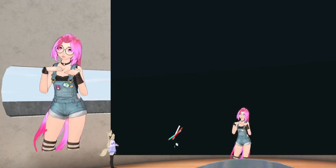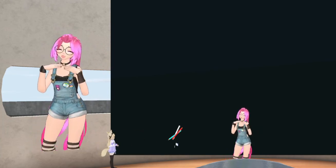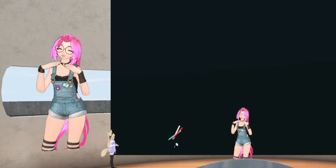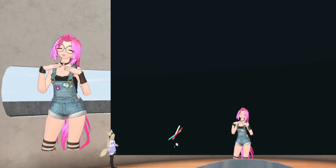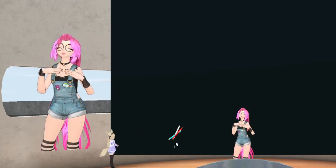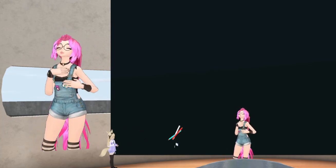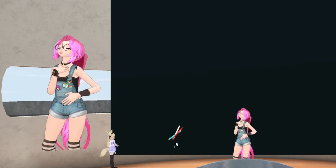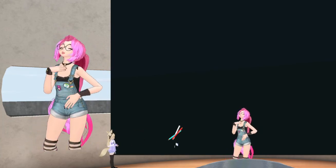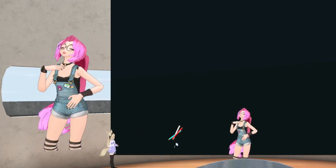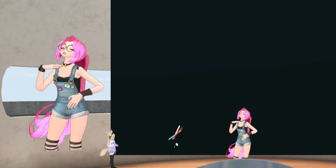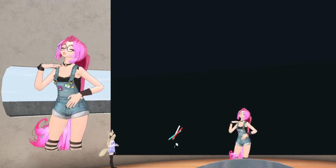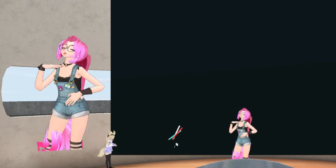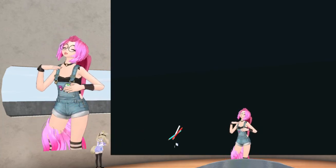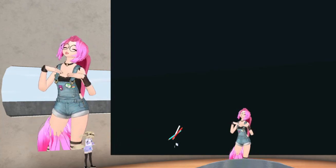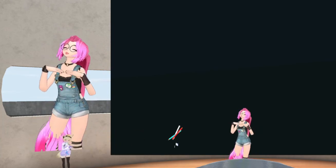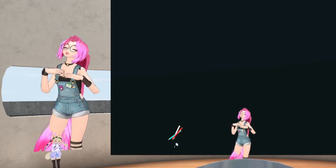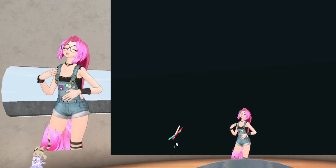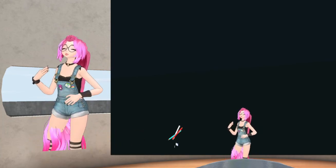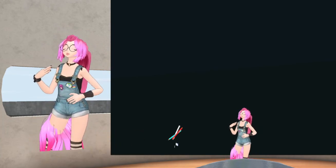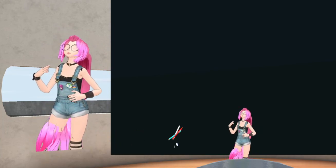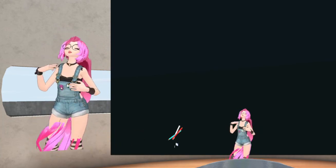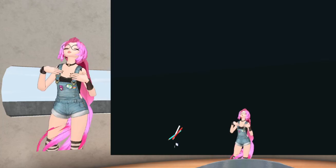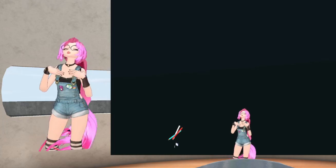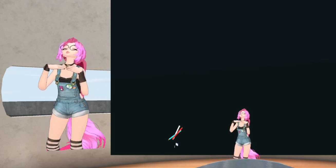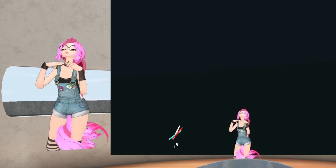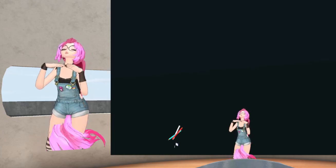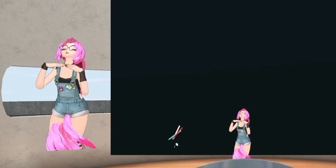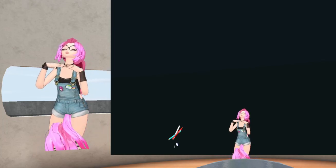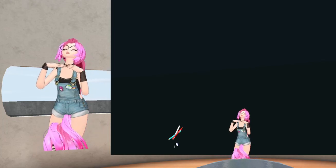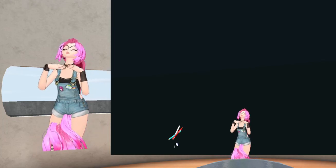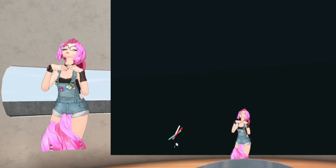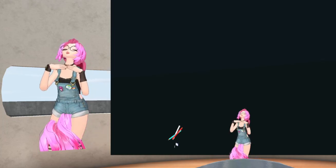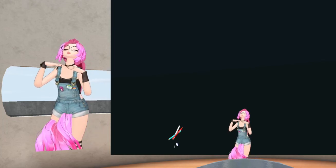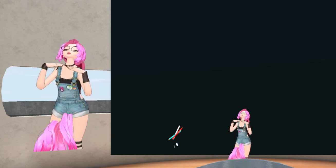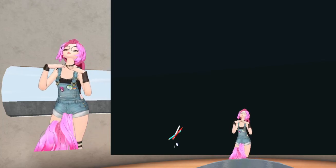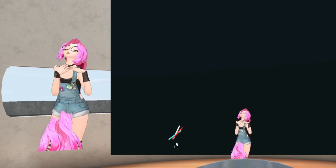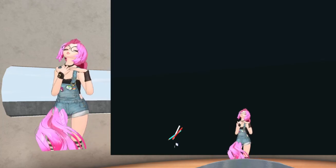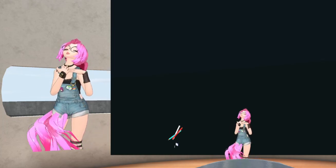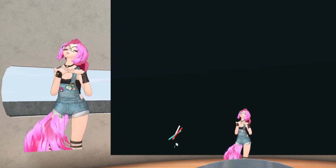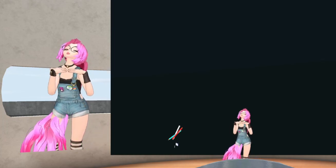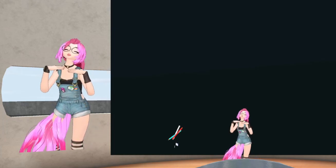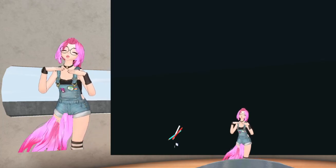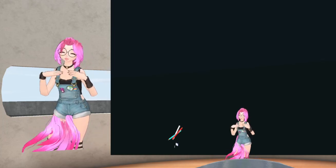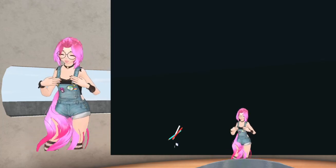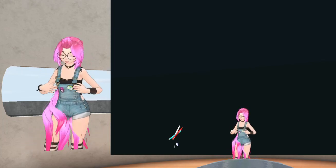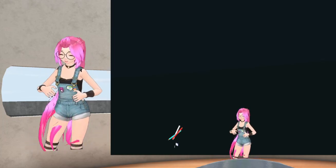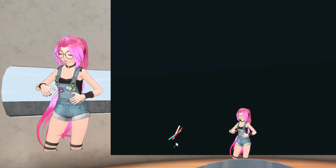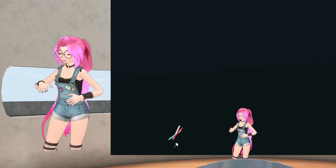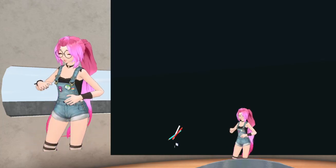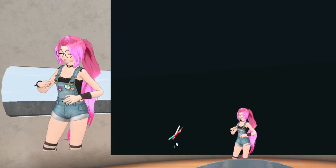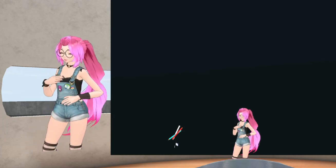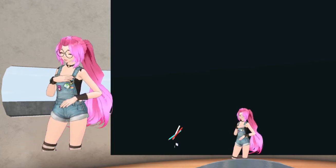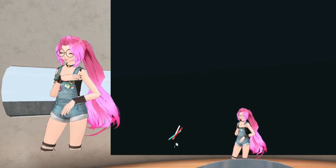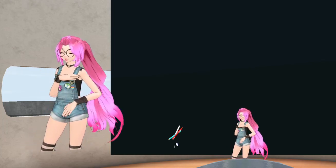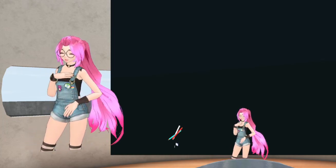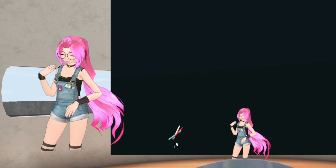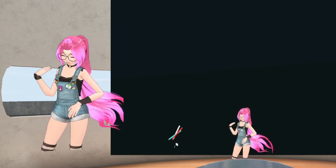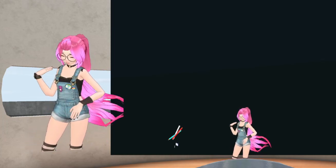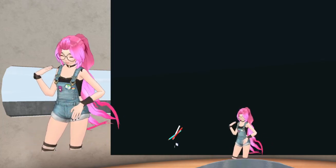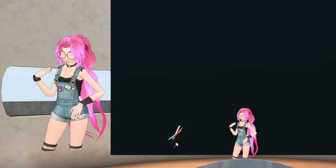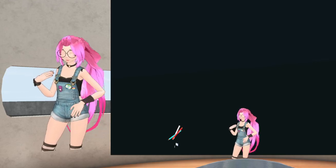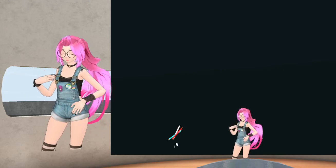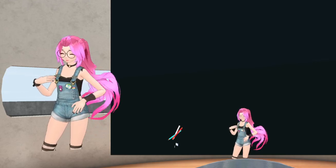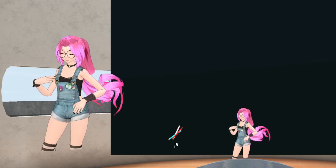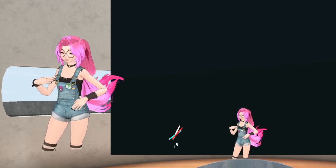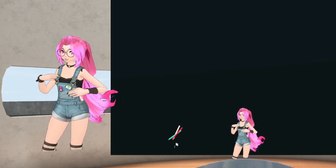Yeah, I'd say like just showing like the collar. I'd say like shirt and then like look up and just like show the collar. Make it really clear that you're not like saying